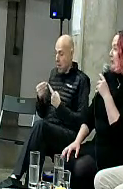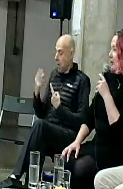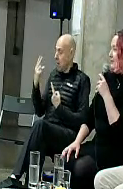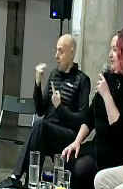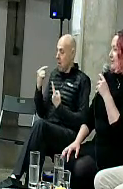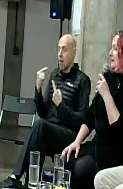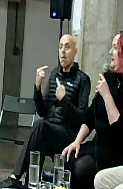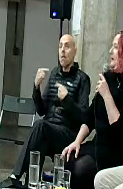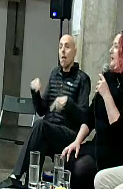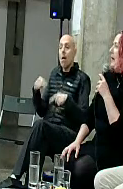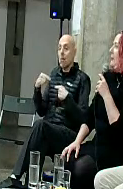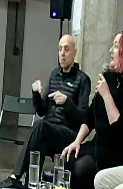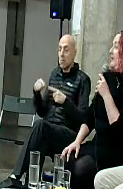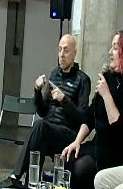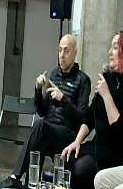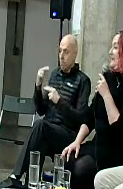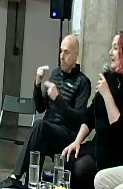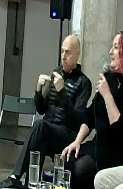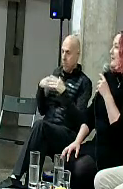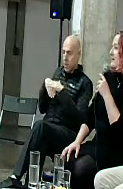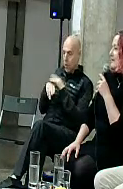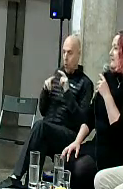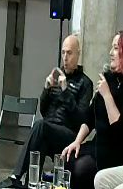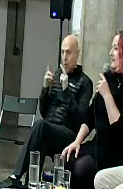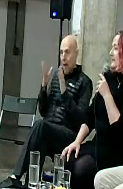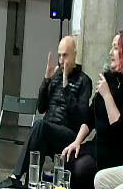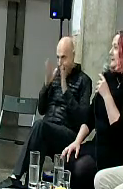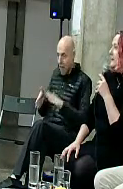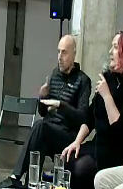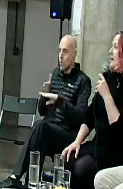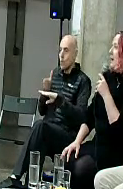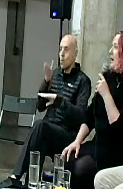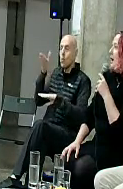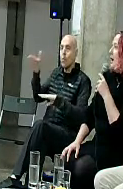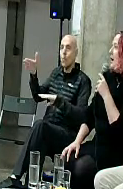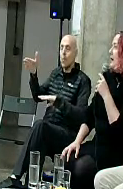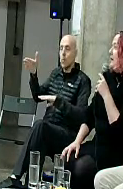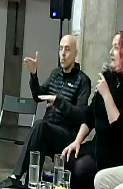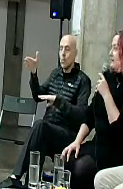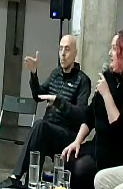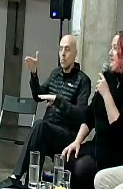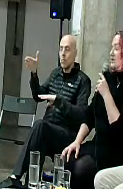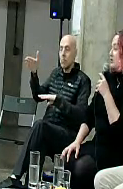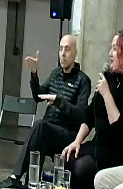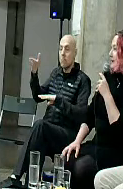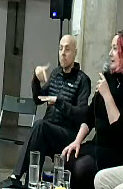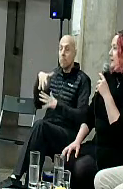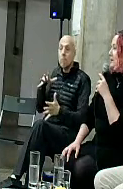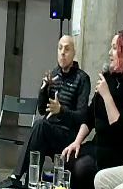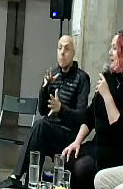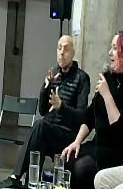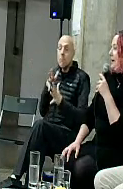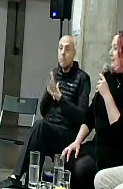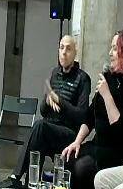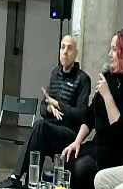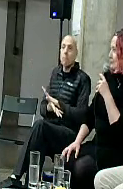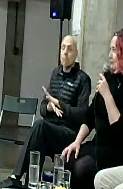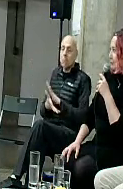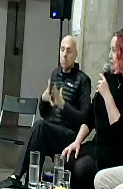entitled to a home assessment and would need to attend the assessment centre, it destroyed her.